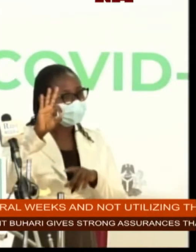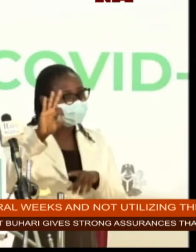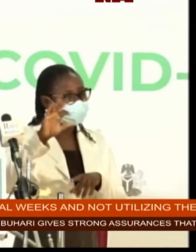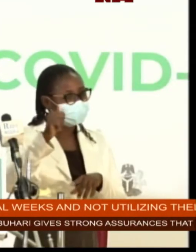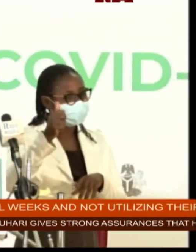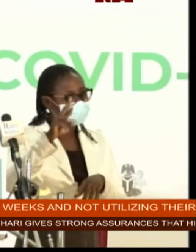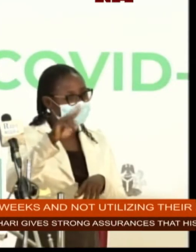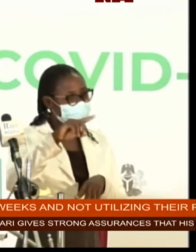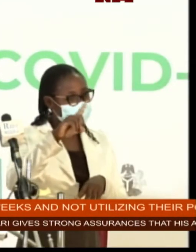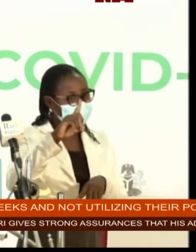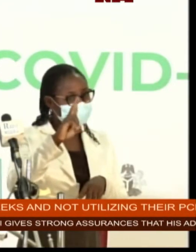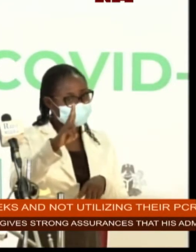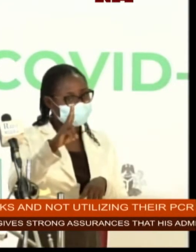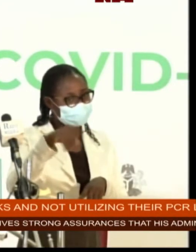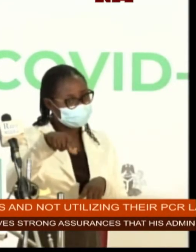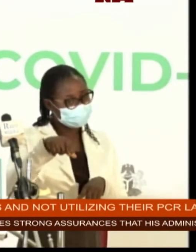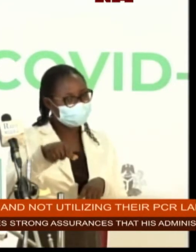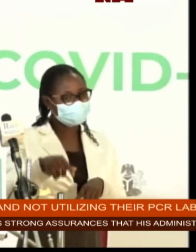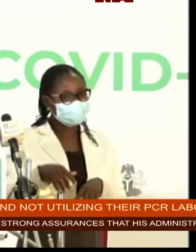misinformation.